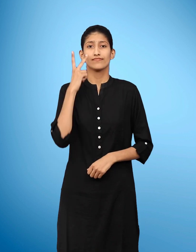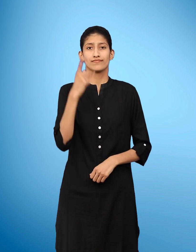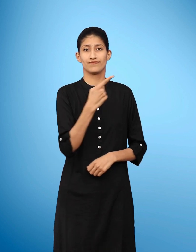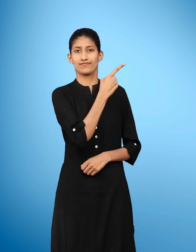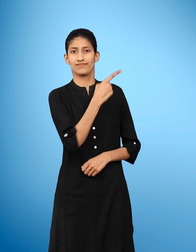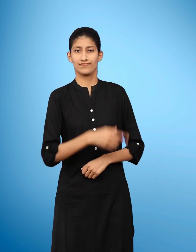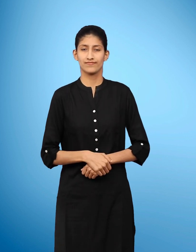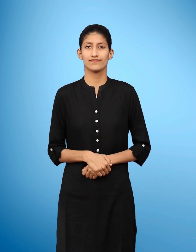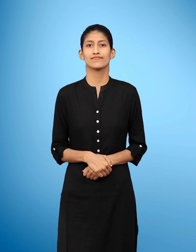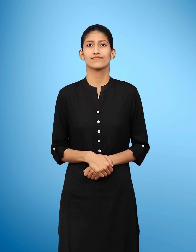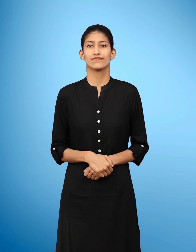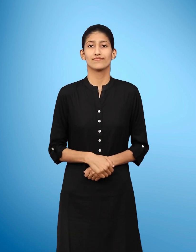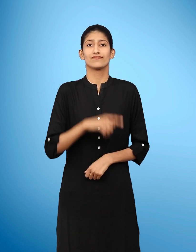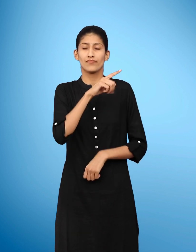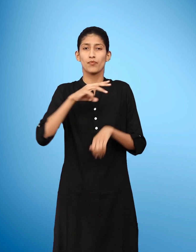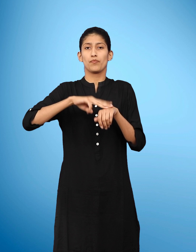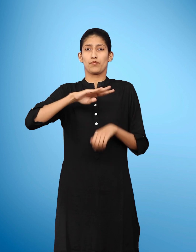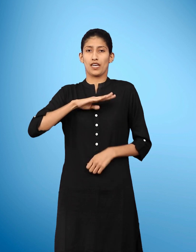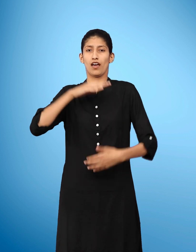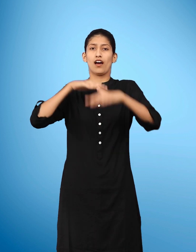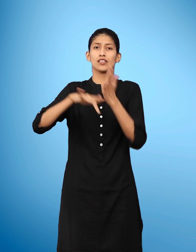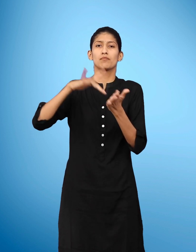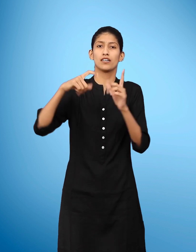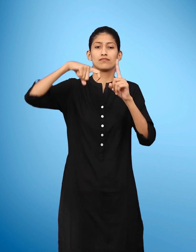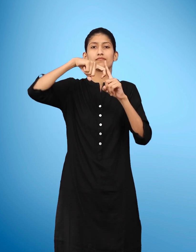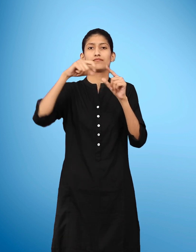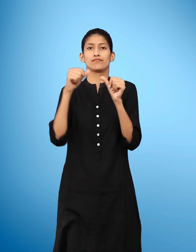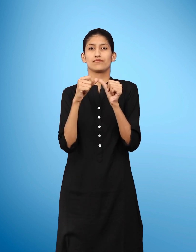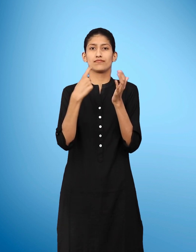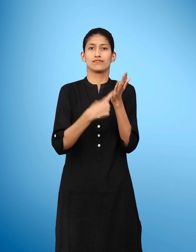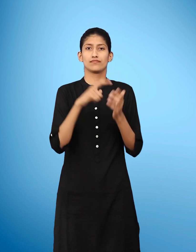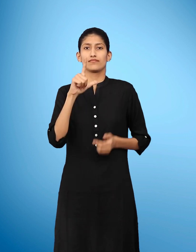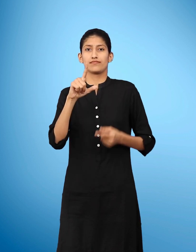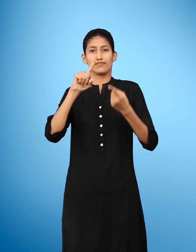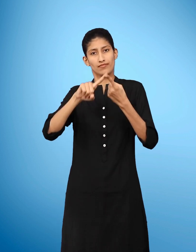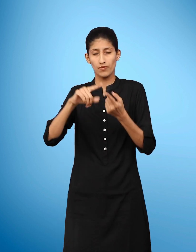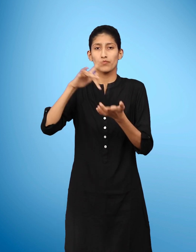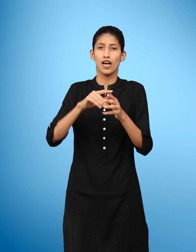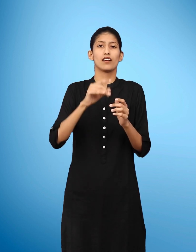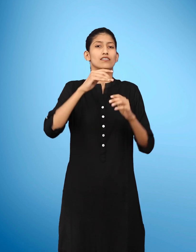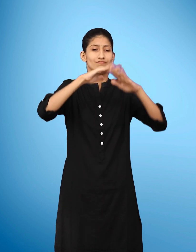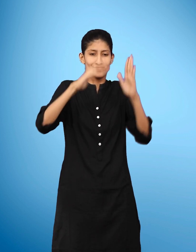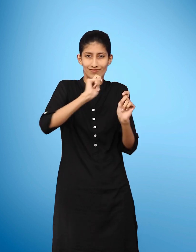On this page, a picture is shown. It's a cave at Karle,